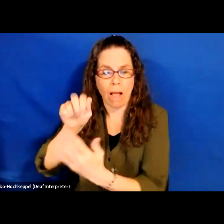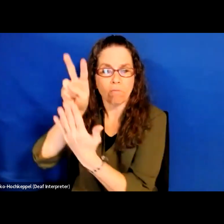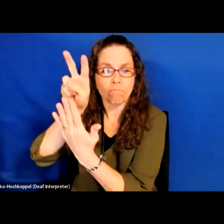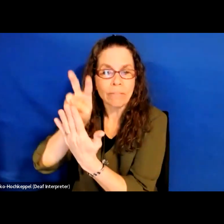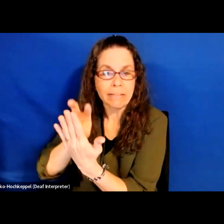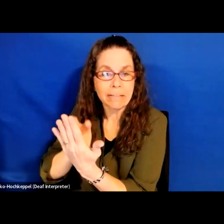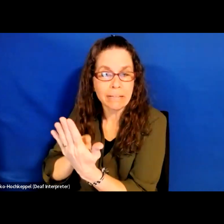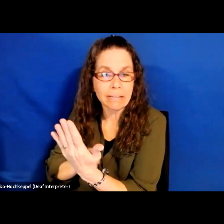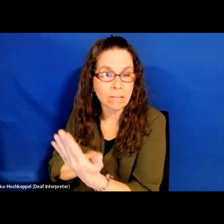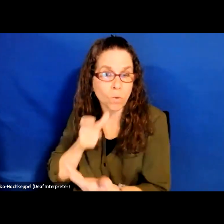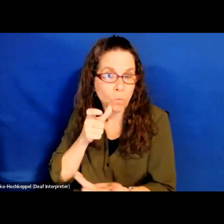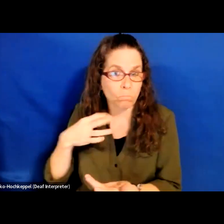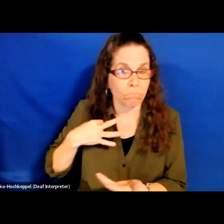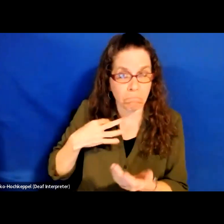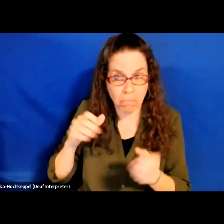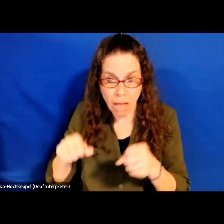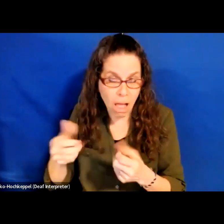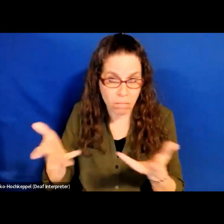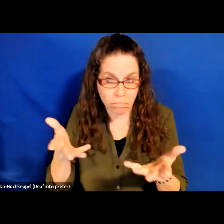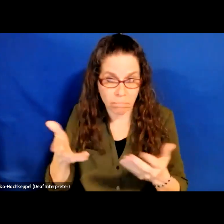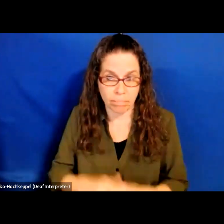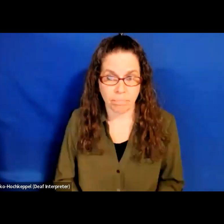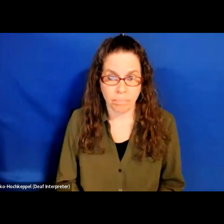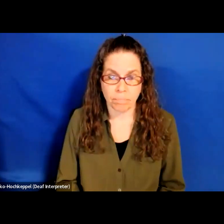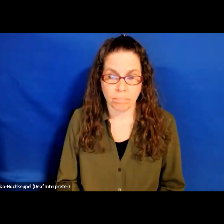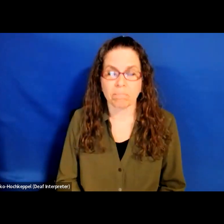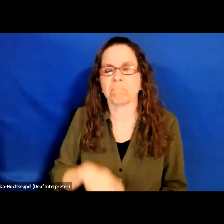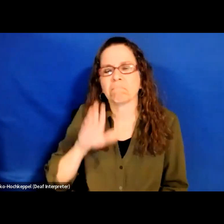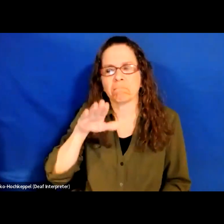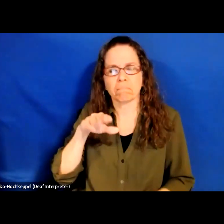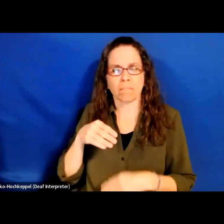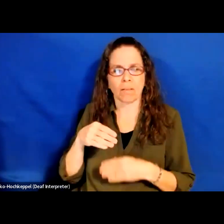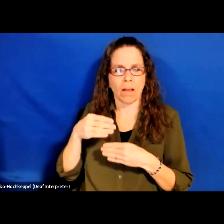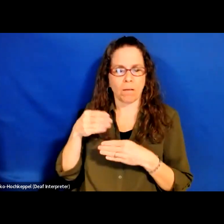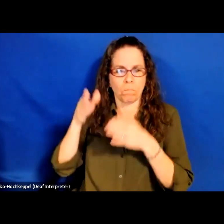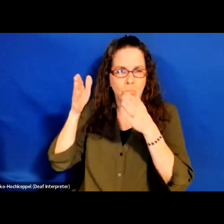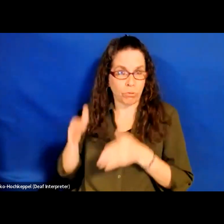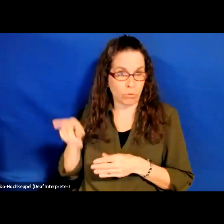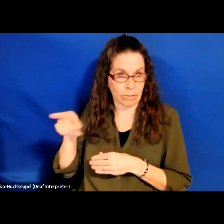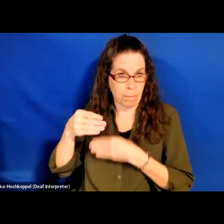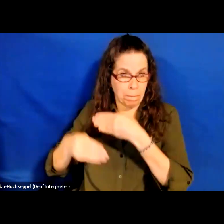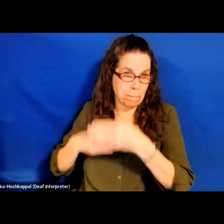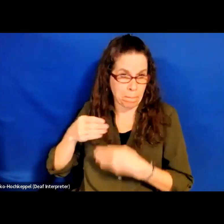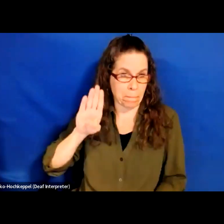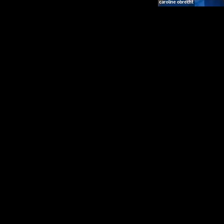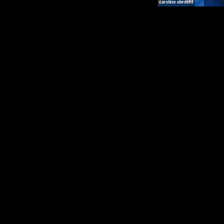I can share screen. Okay. And would anyone like to volunteer to read it?